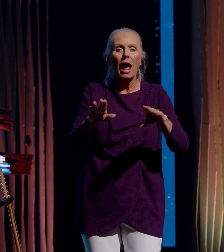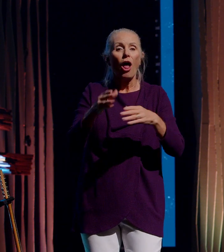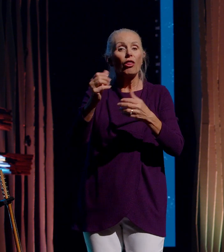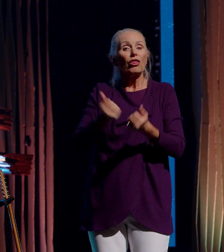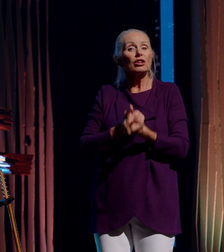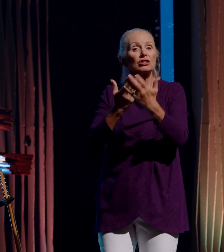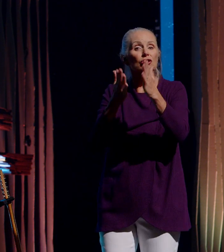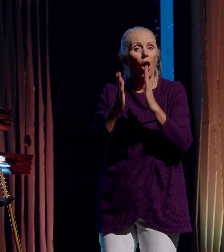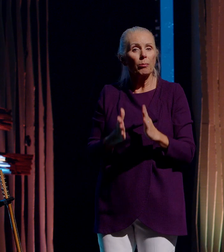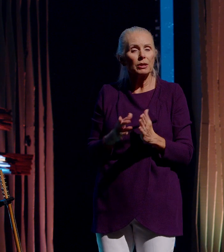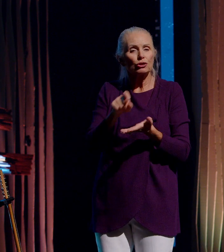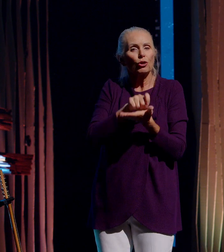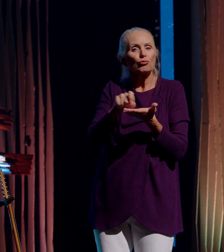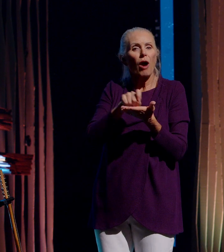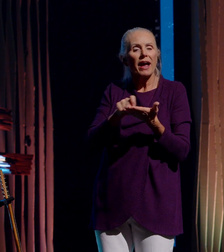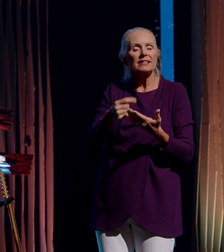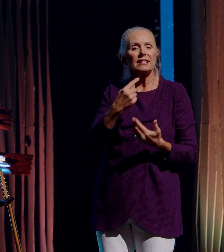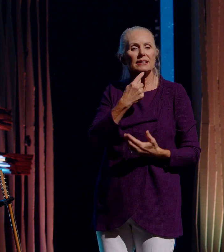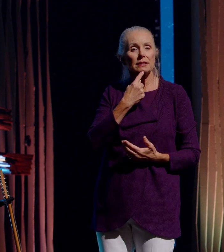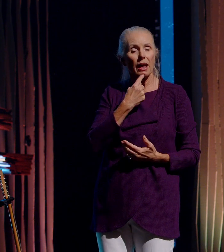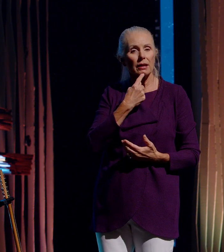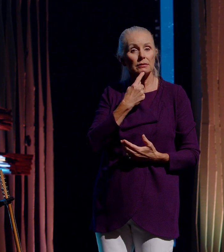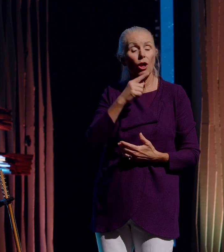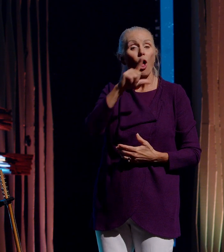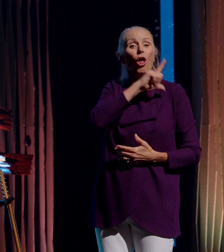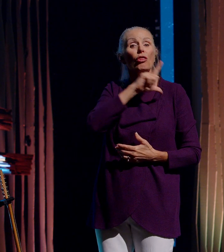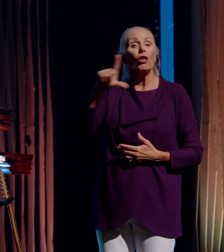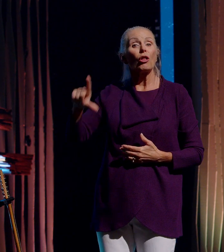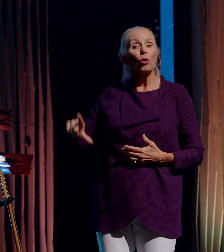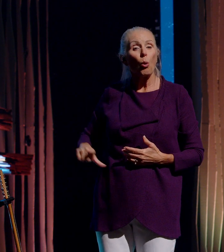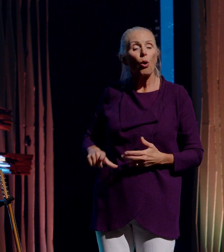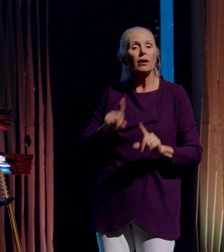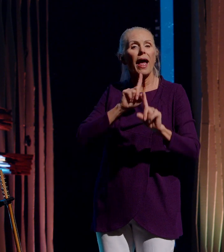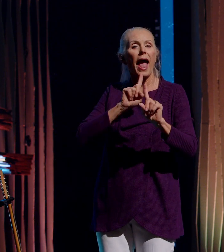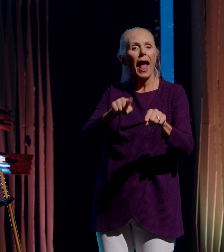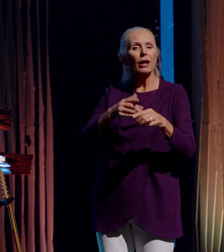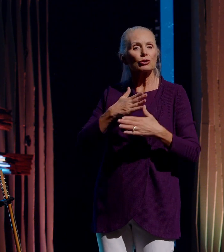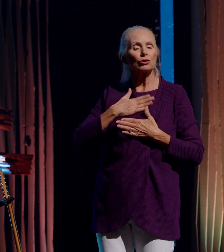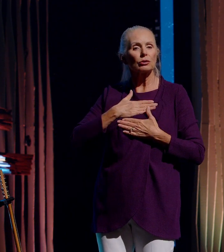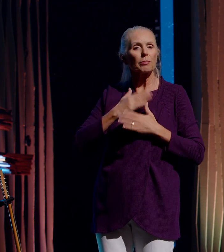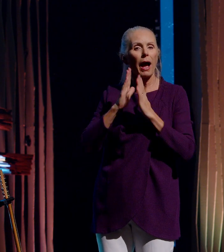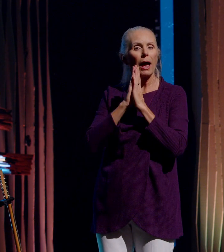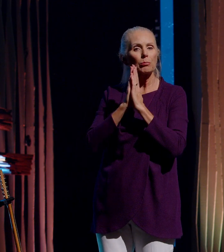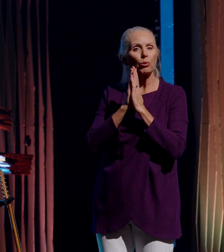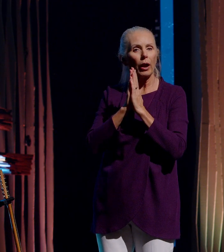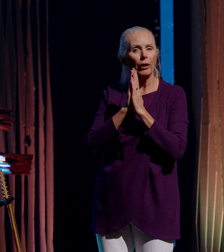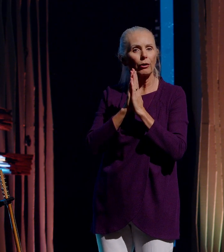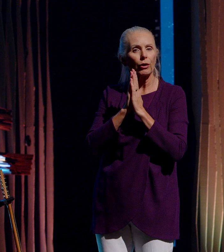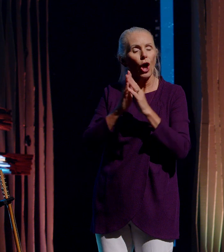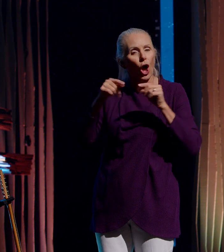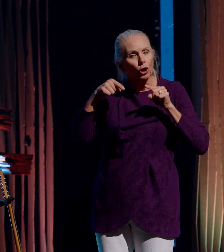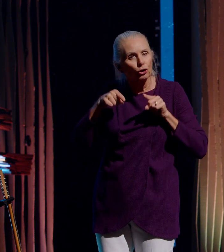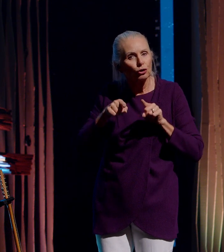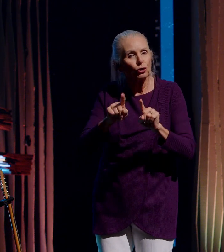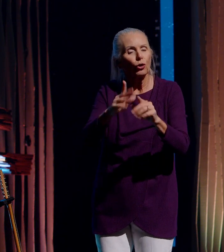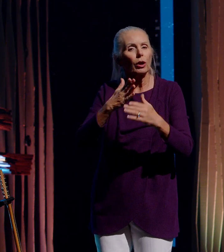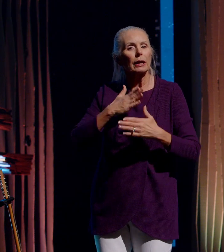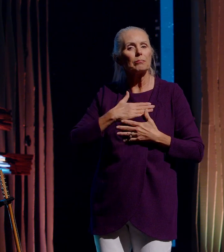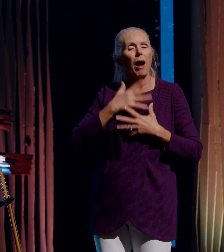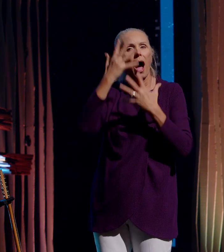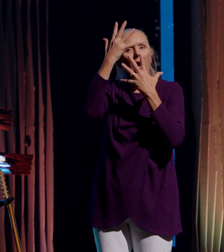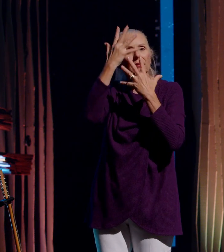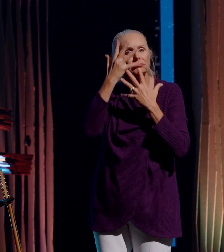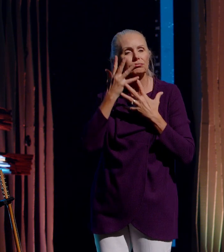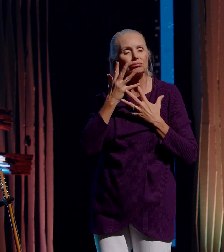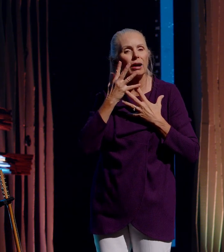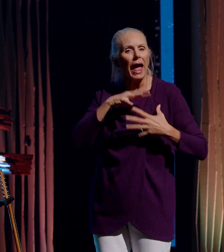reflects on the fact that he has the Lord and that the Lord answered him. And that in his dark time, the Lord showed up